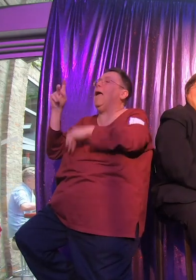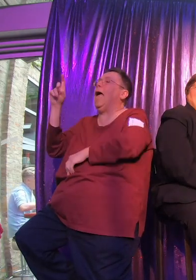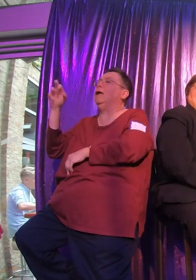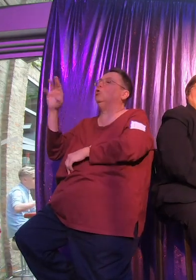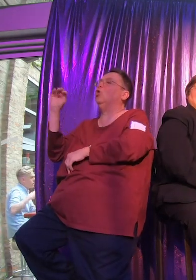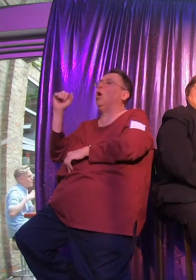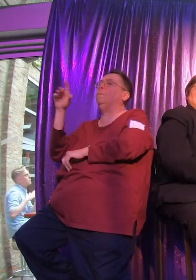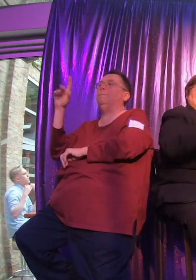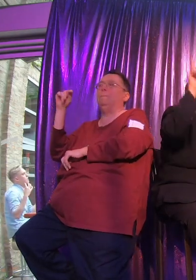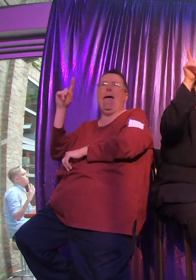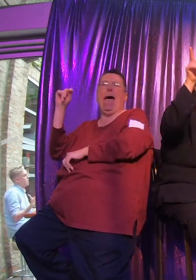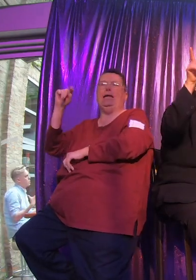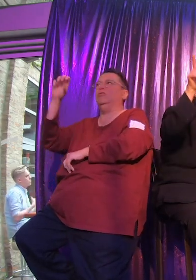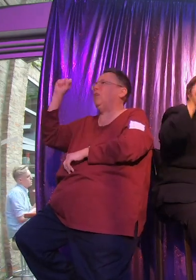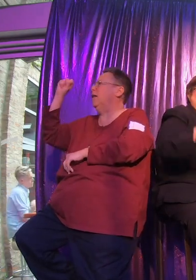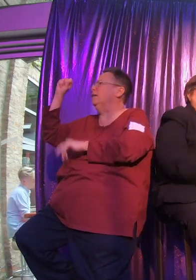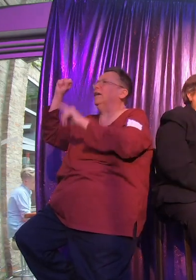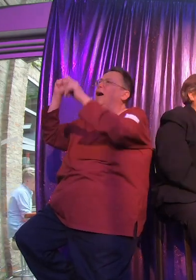Matt Simonet,